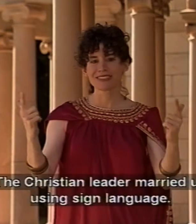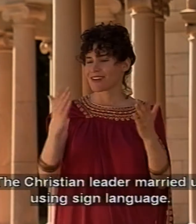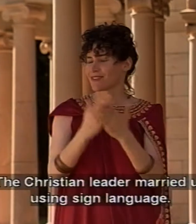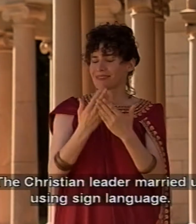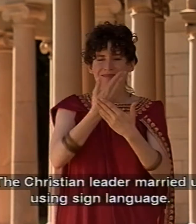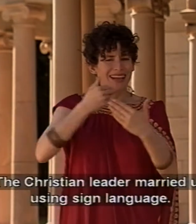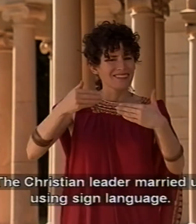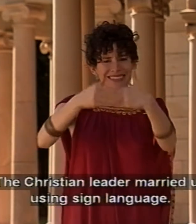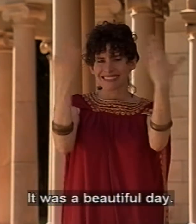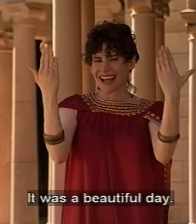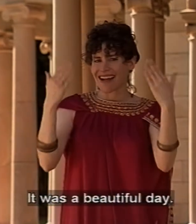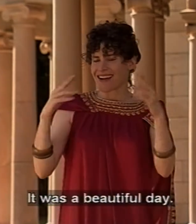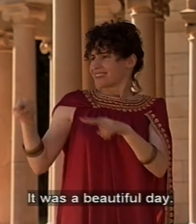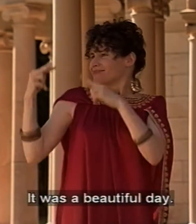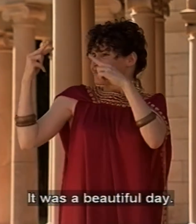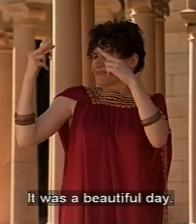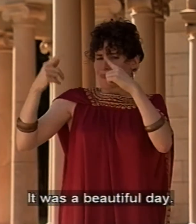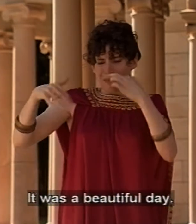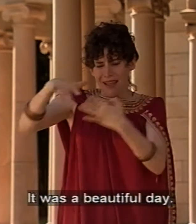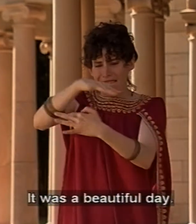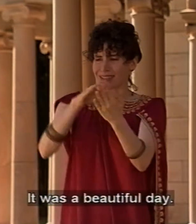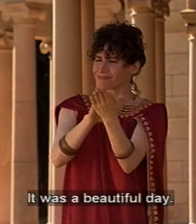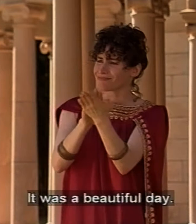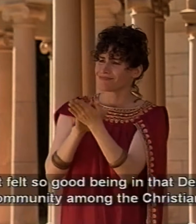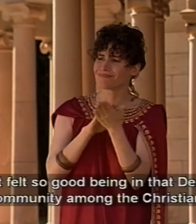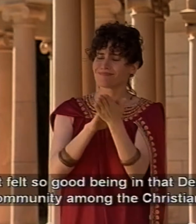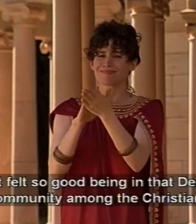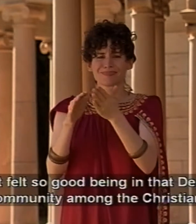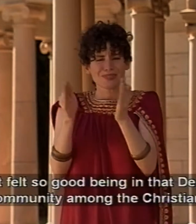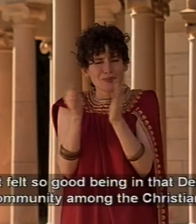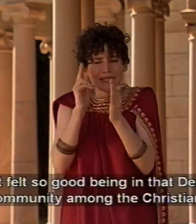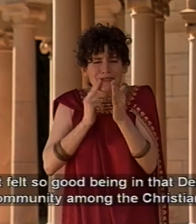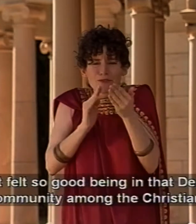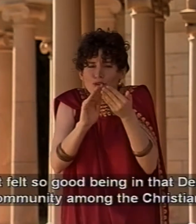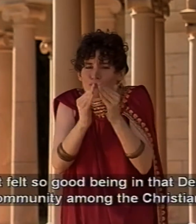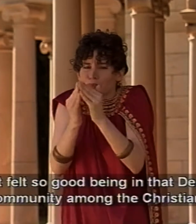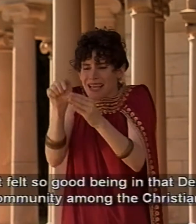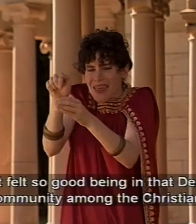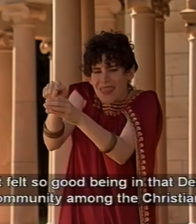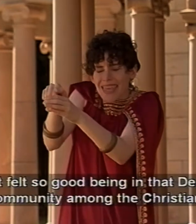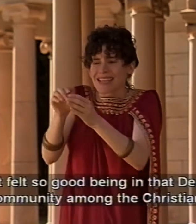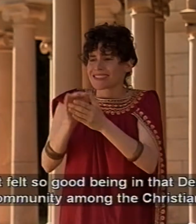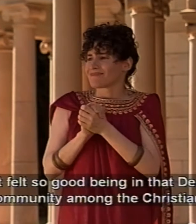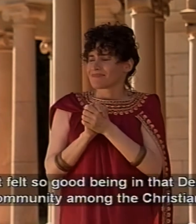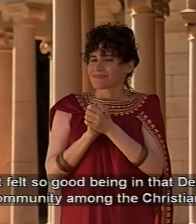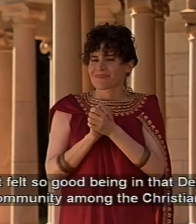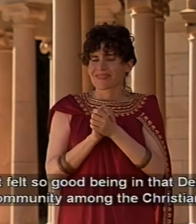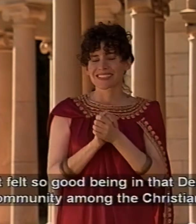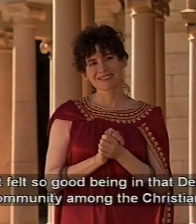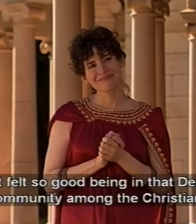sign language. It was a beautiful day. We looked at each other, and it felt so good to be there in that little deaf community